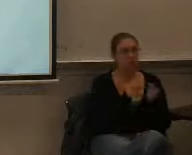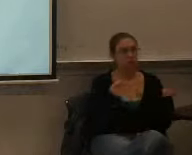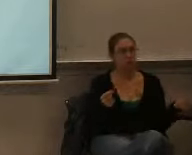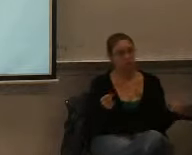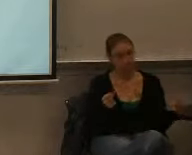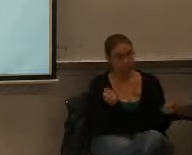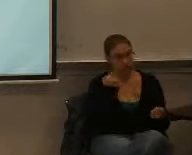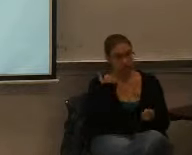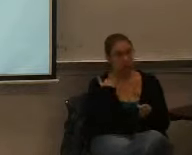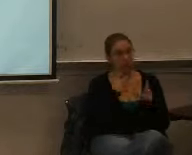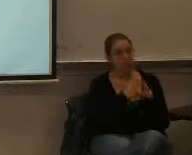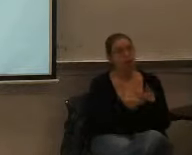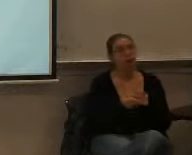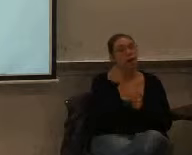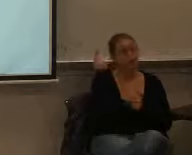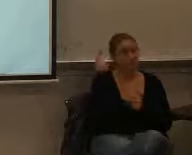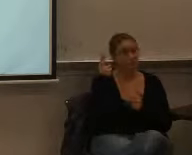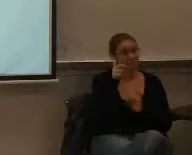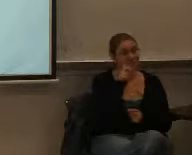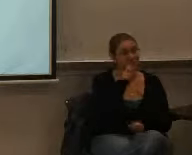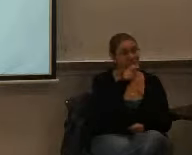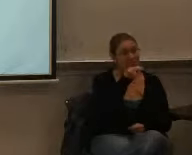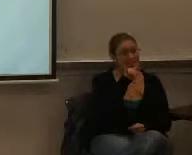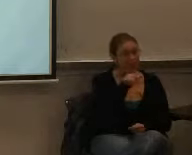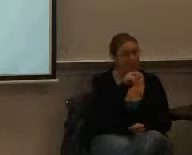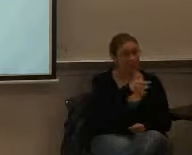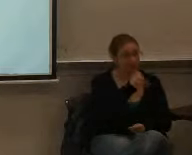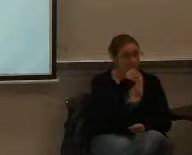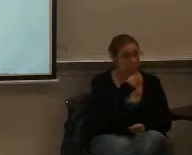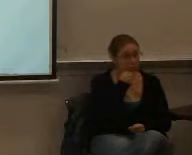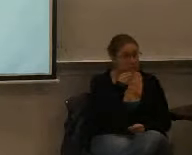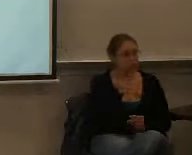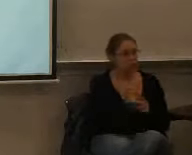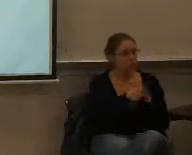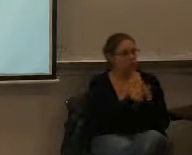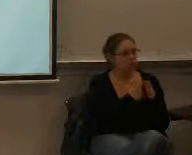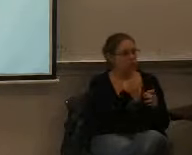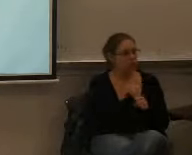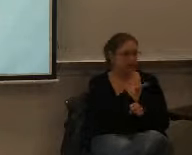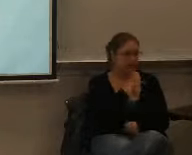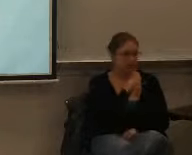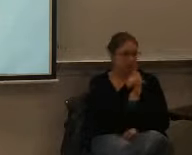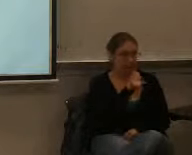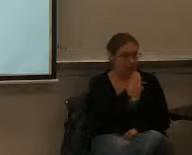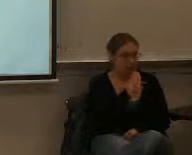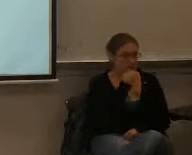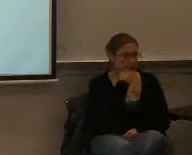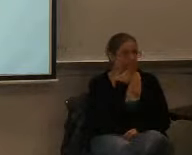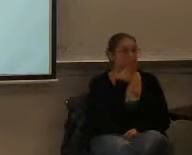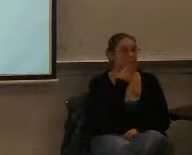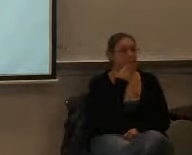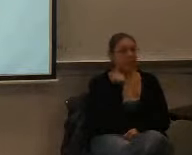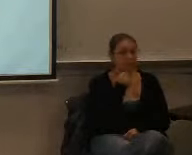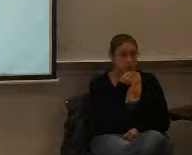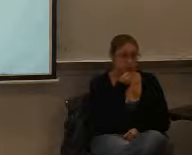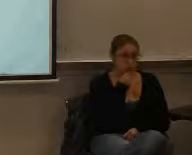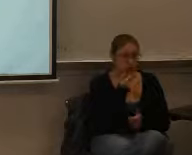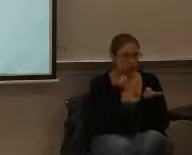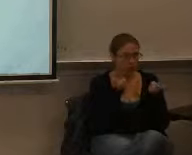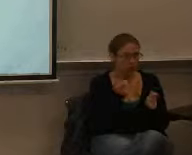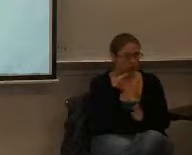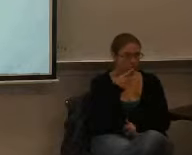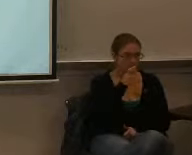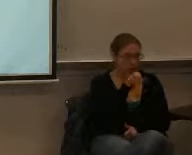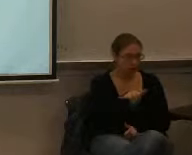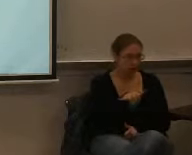Alternatively, if you have a very high density of food, then you start getting picky. You start eating the best food. The large